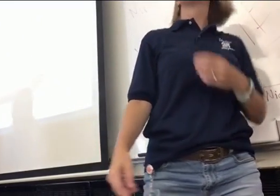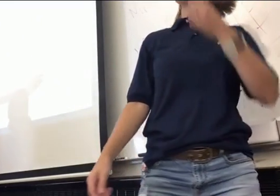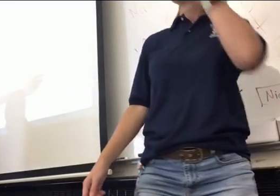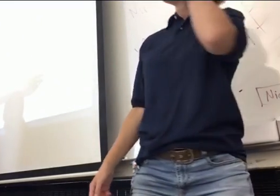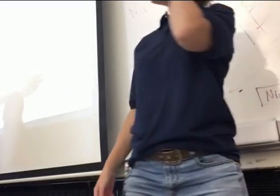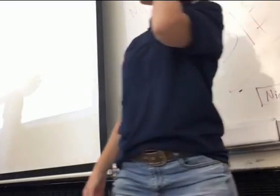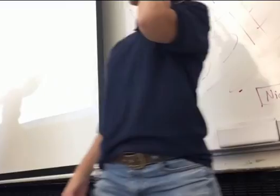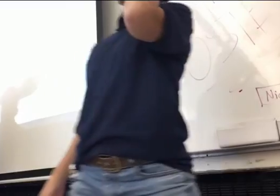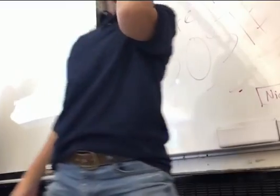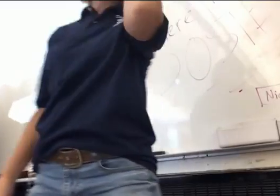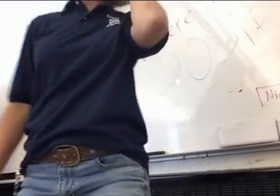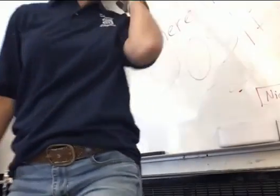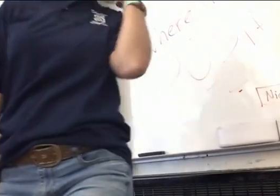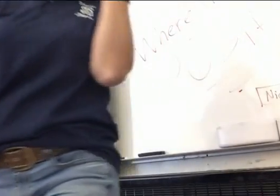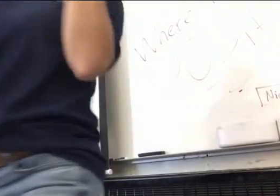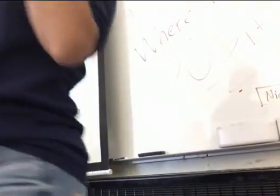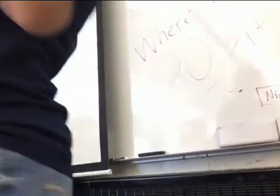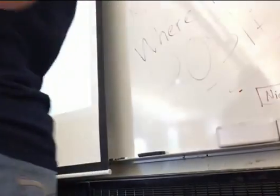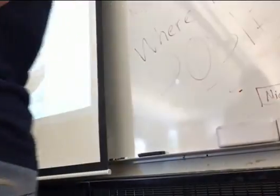That sometimes happens.